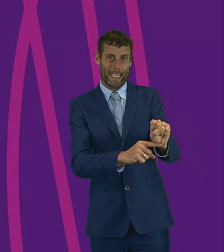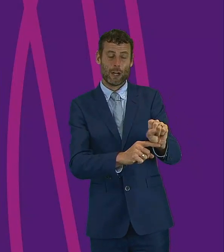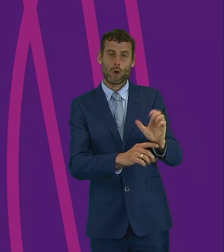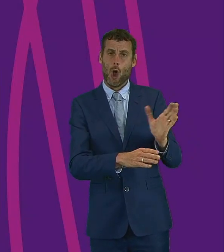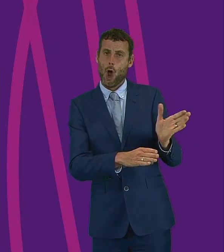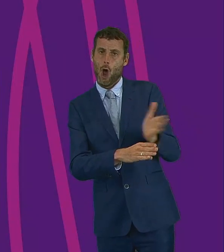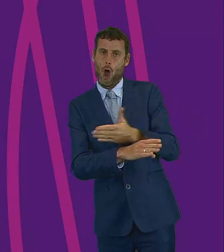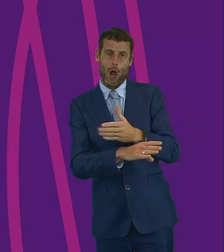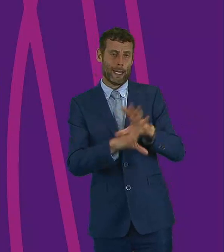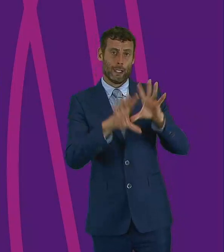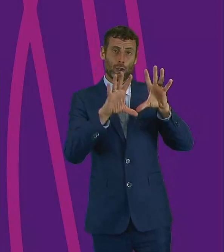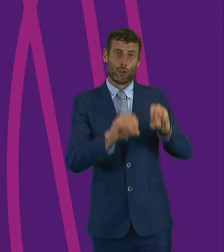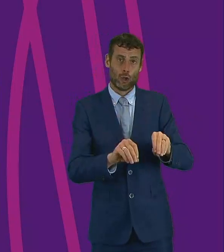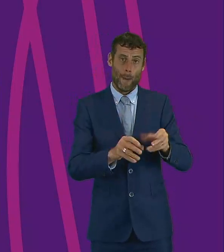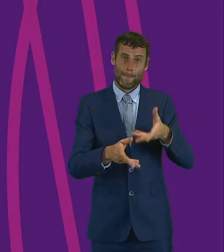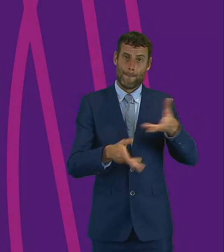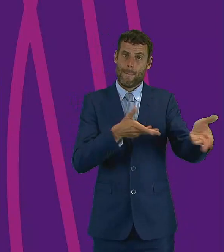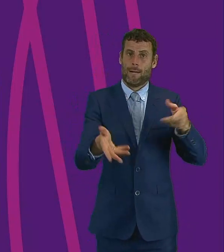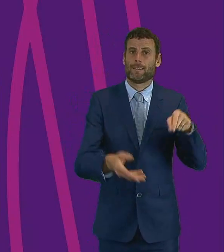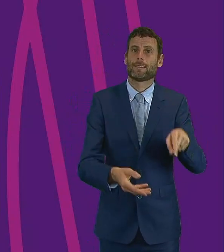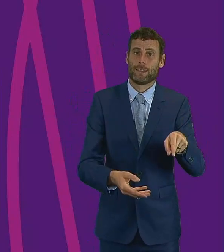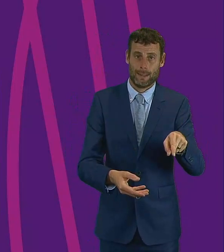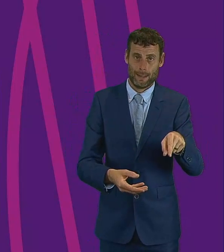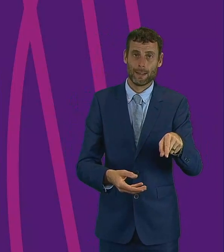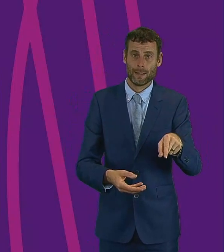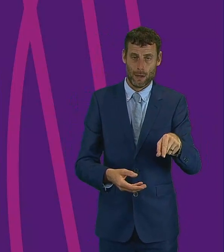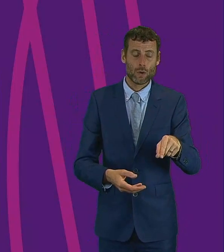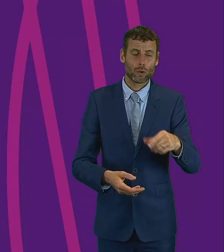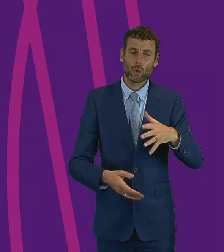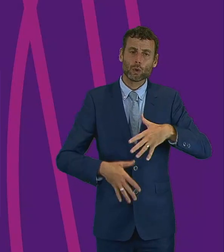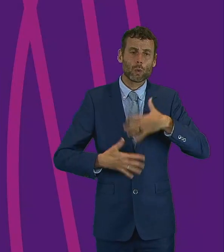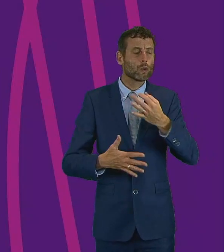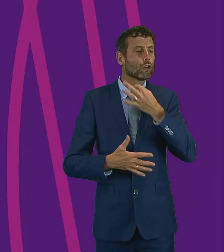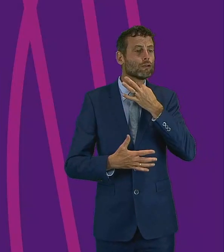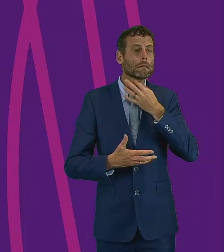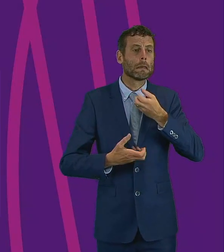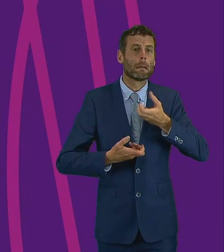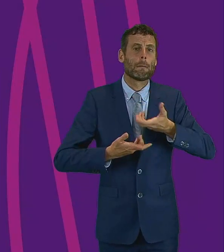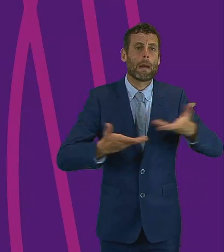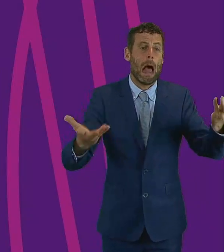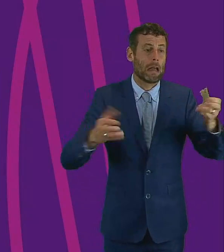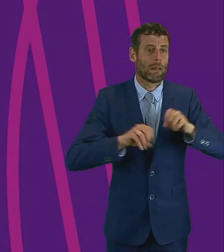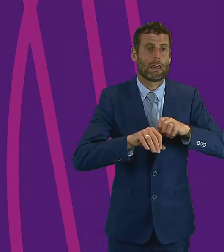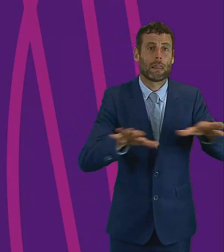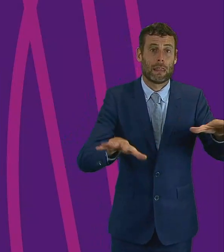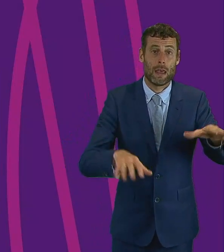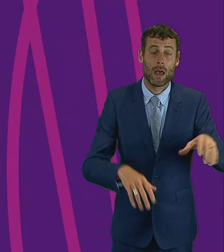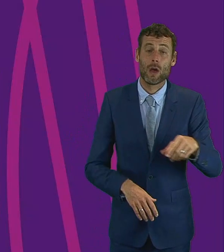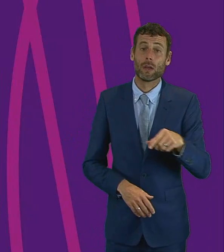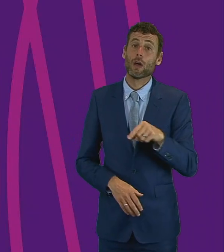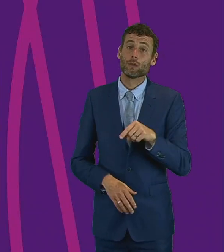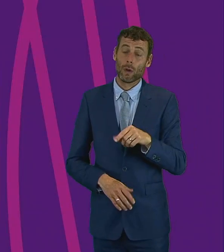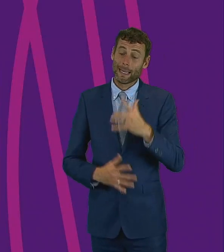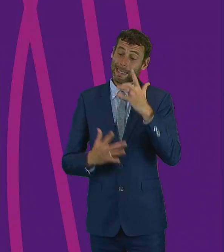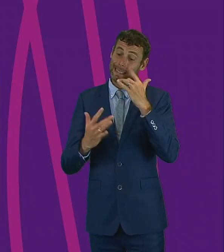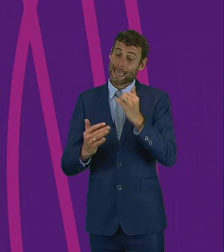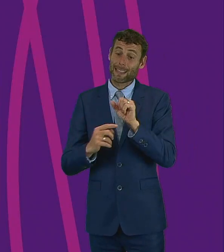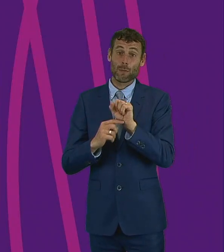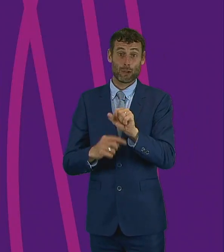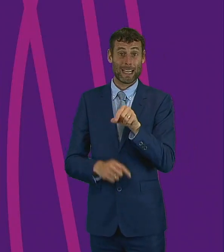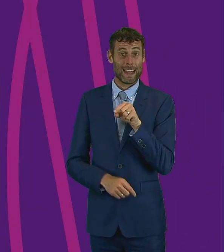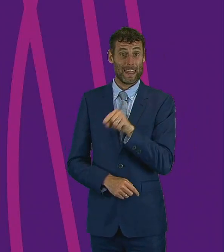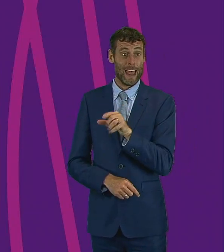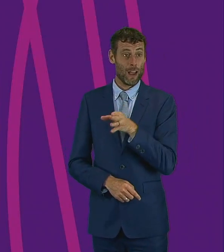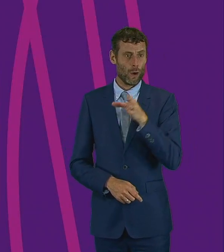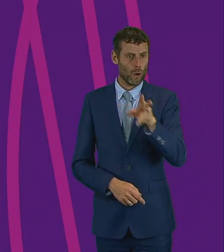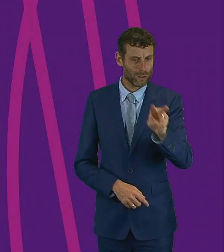way to try to stop these outbreaks really running out of control. And it's test and protect that's giving us the information and the data to allow us